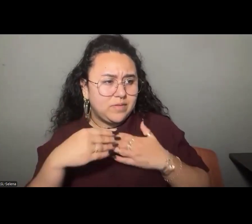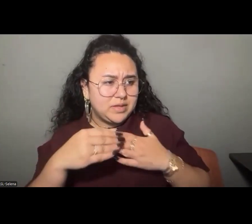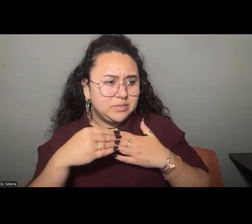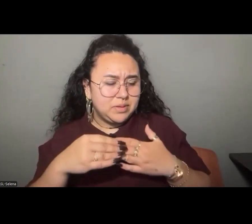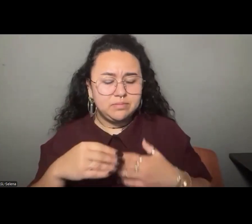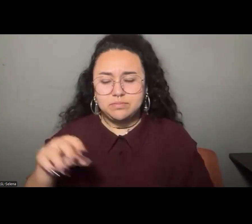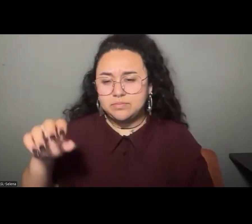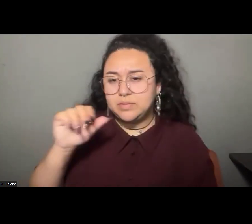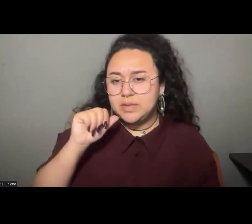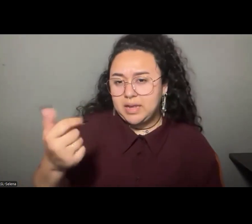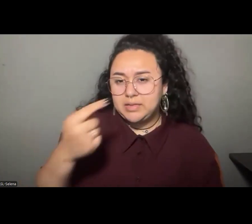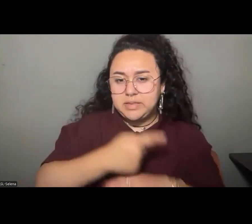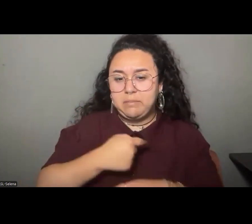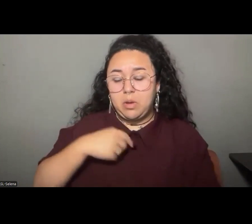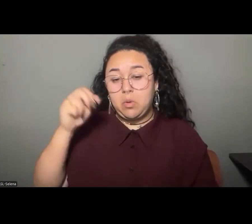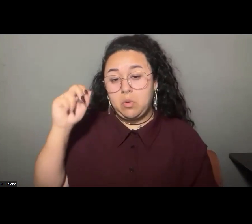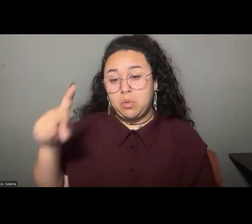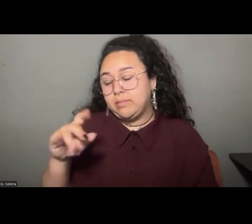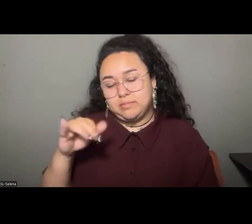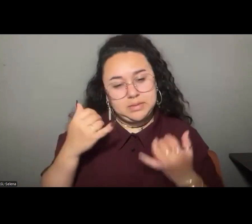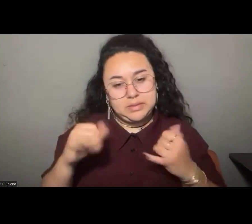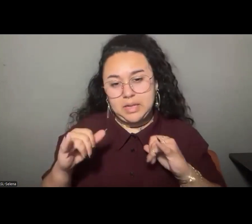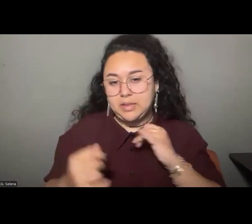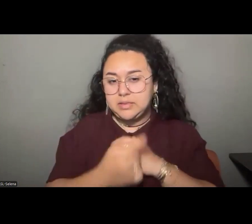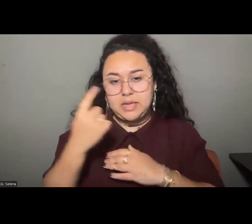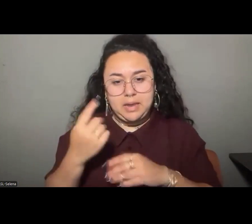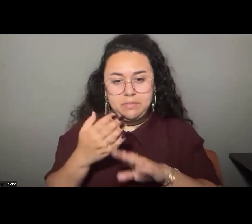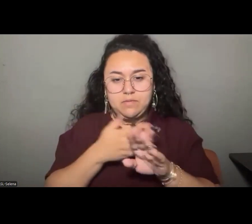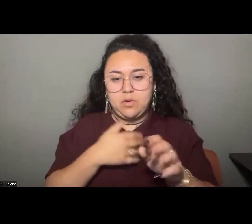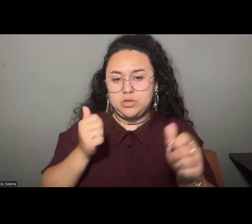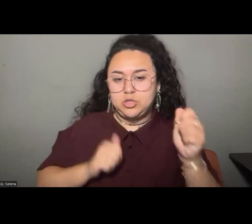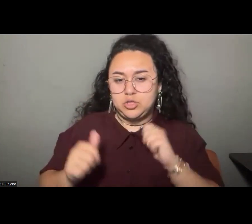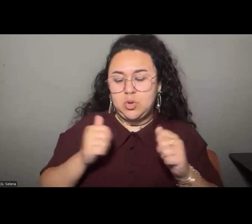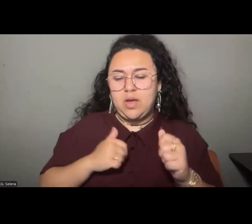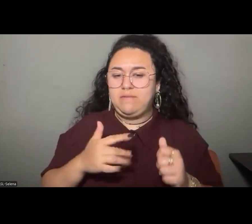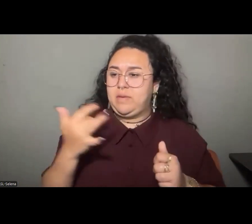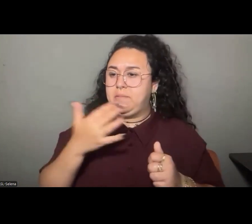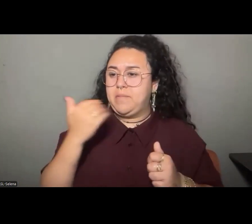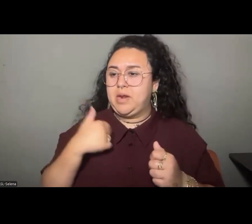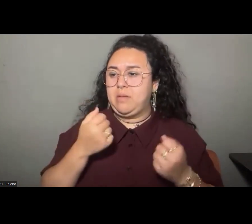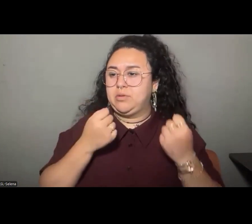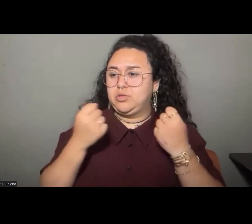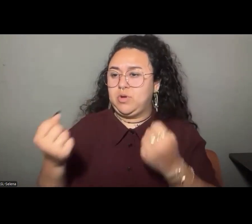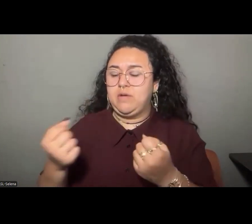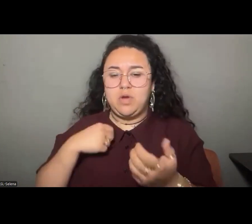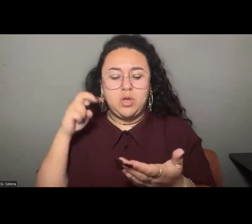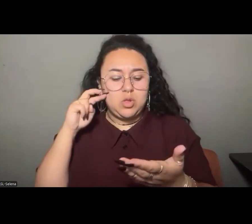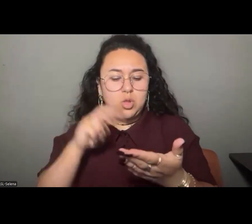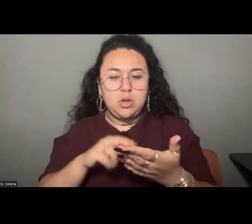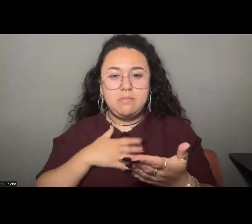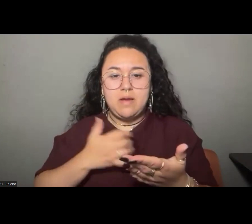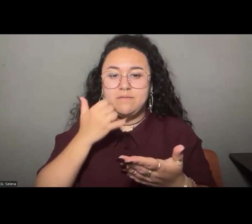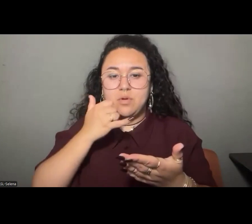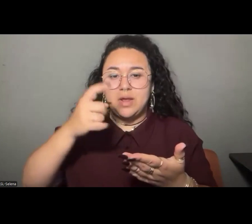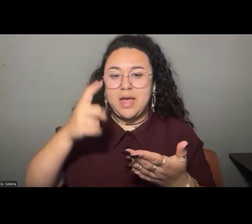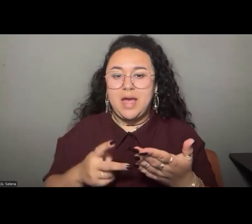which is still the day before the show. I'm like, great. I feel better. I'm going to drive down. And then I look down at my phone around halfway in the drive, and